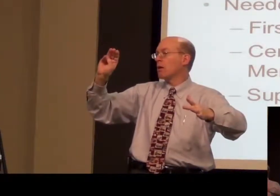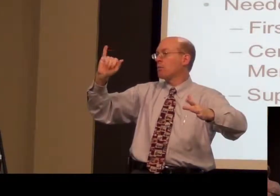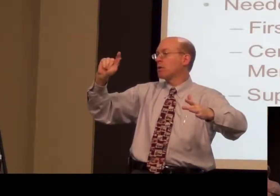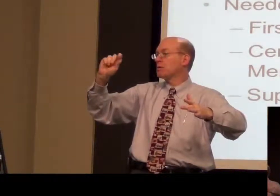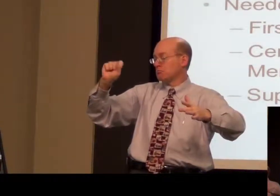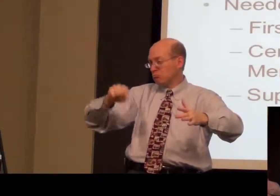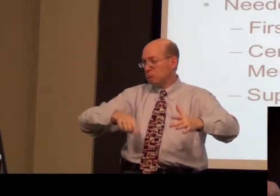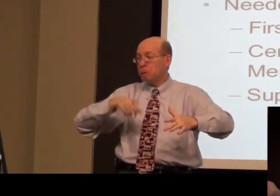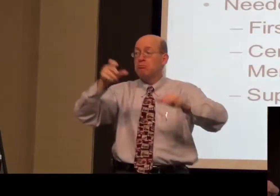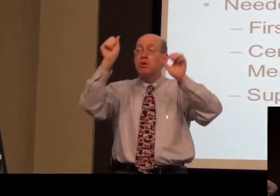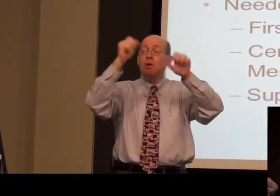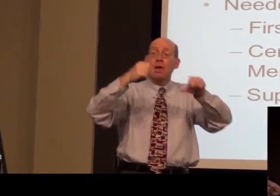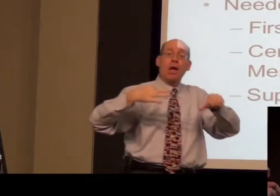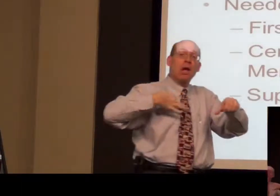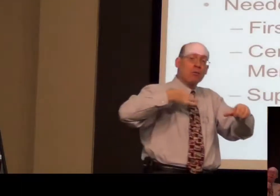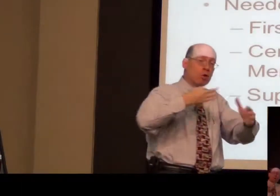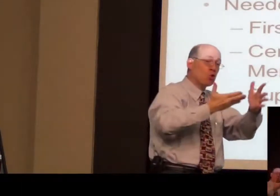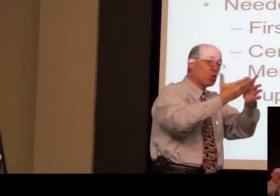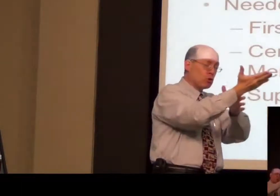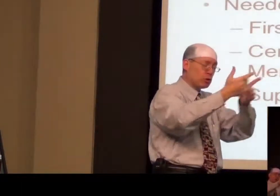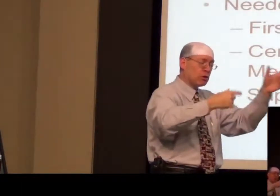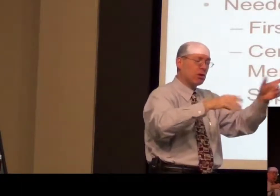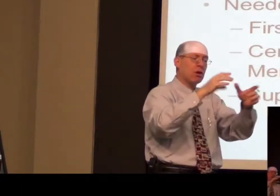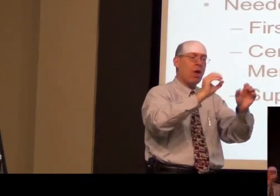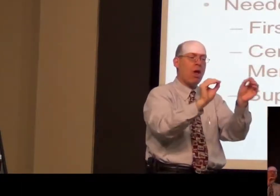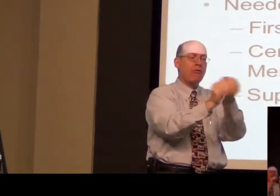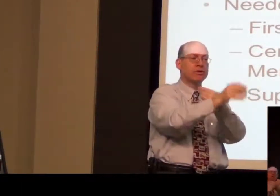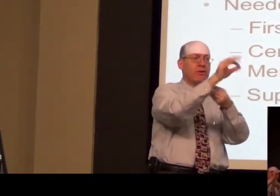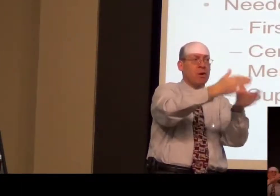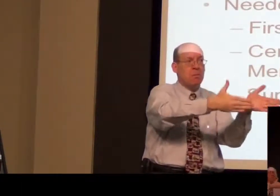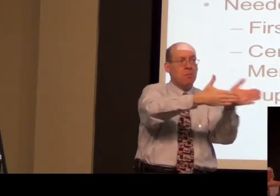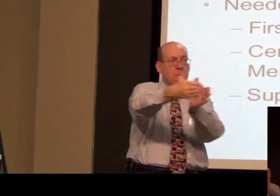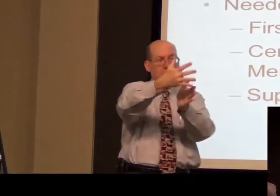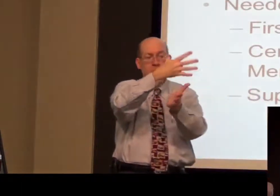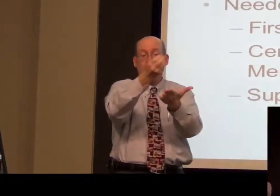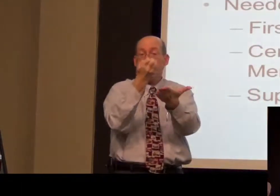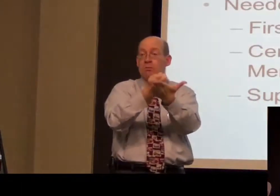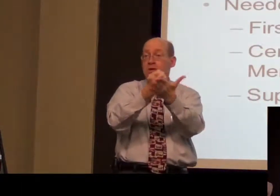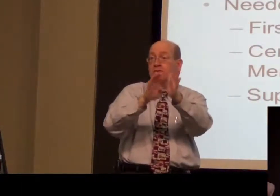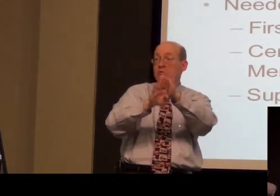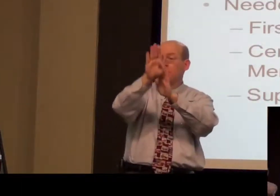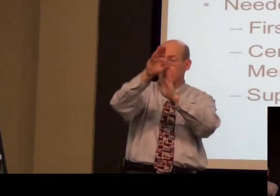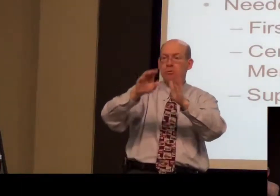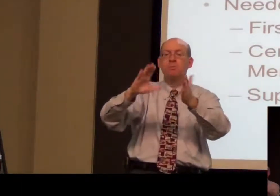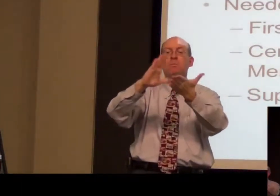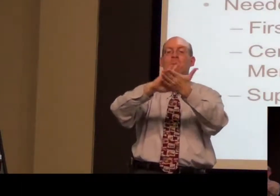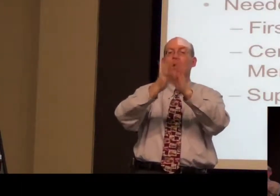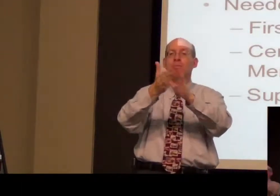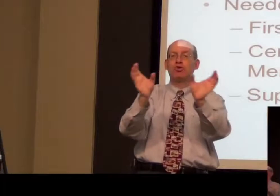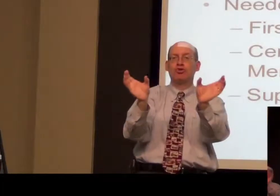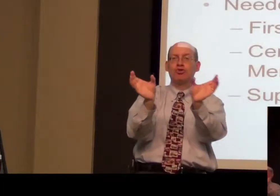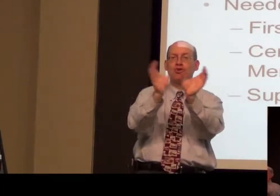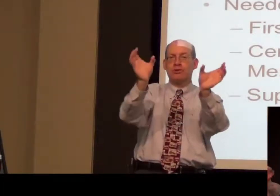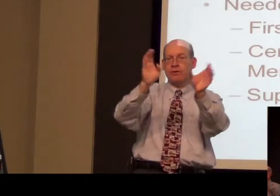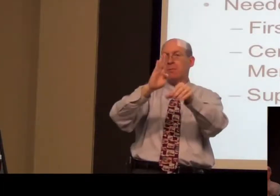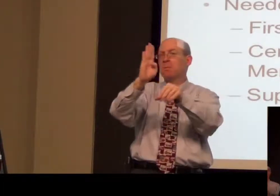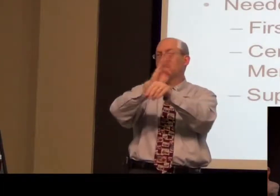that DC, if they fund you to get bonds, that they want to see the